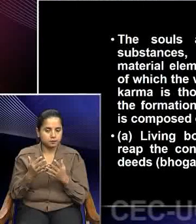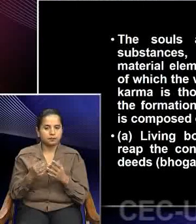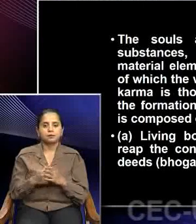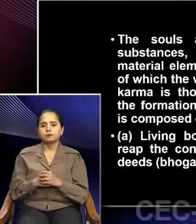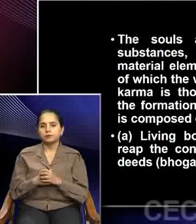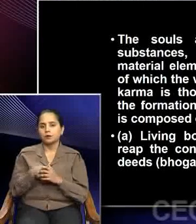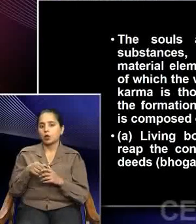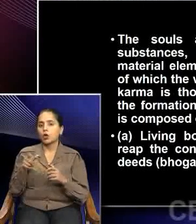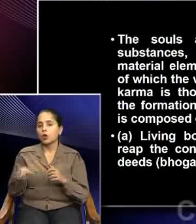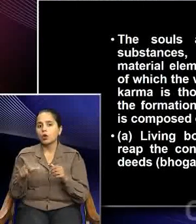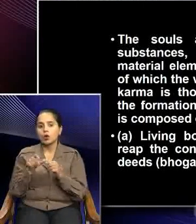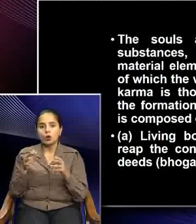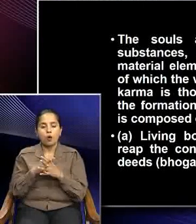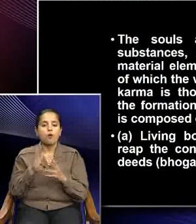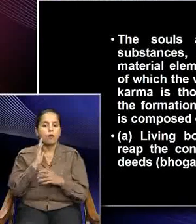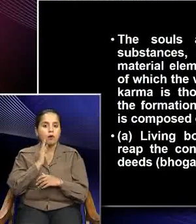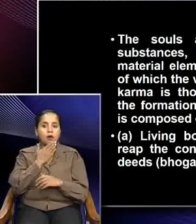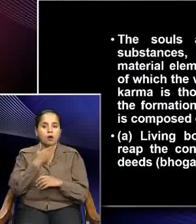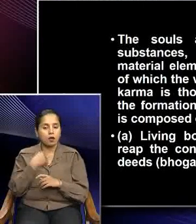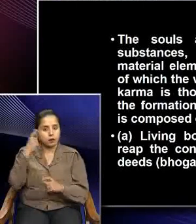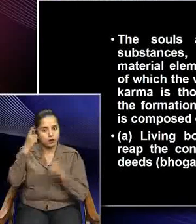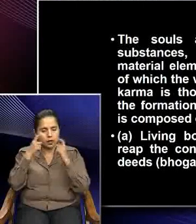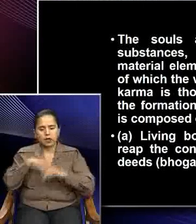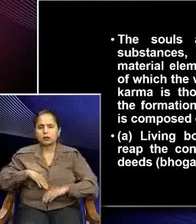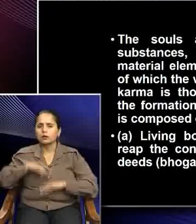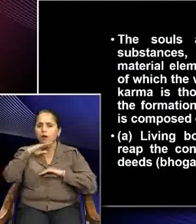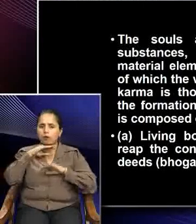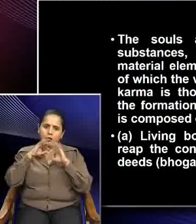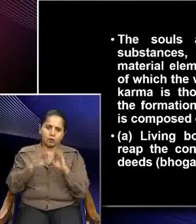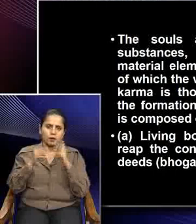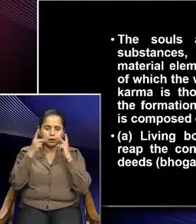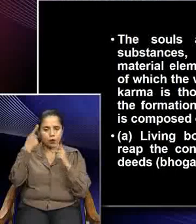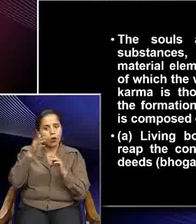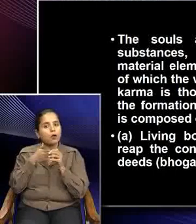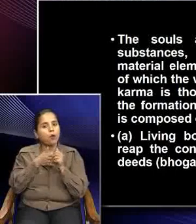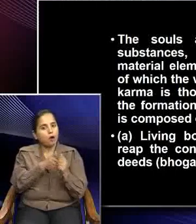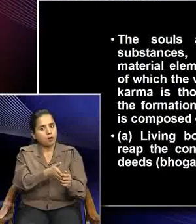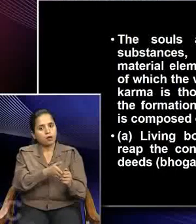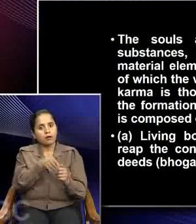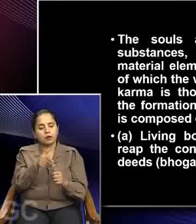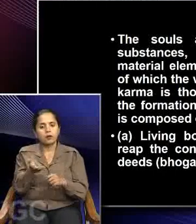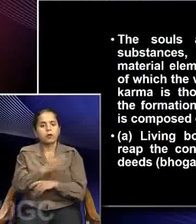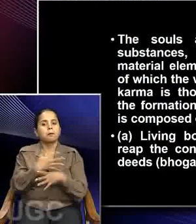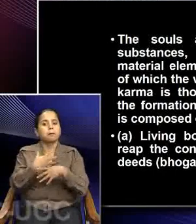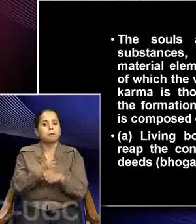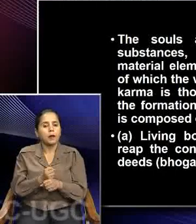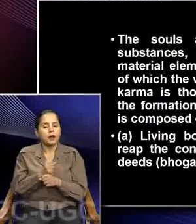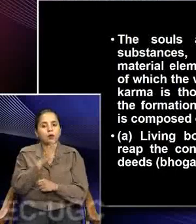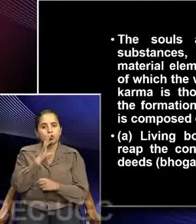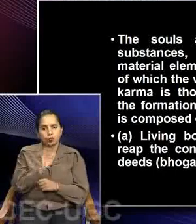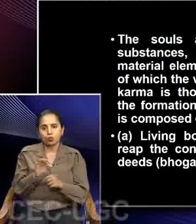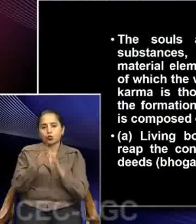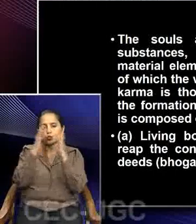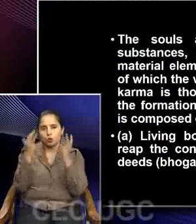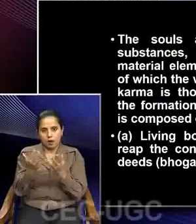So law of karma is thought sufficient to guide the formation of the